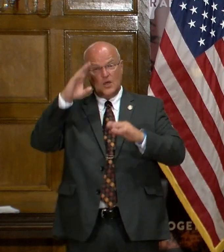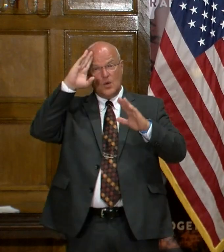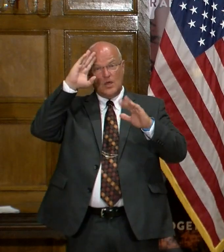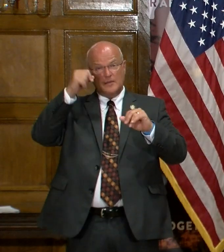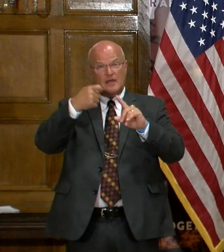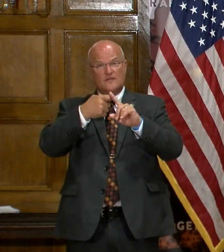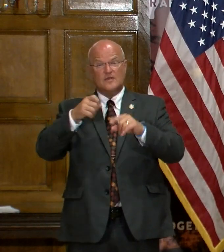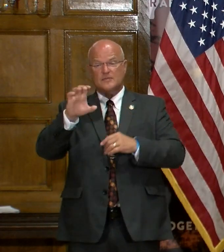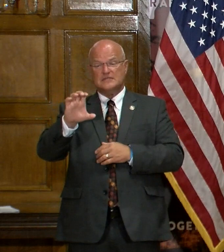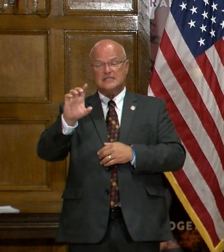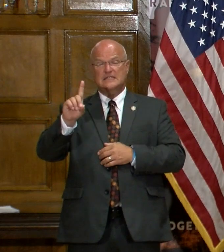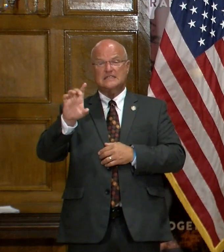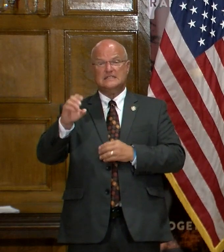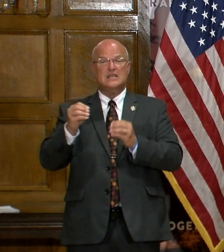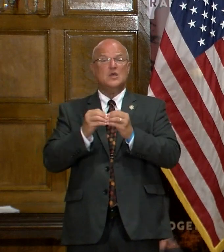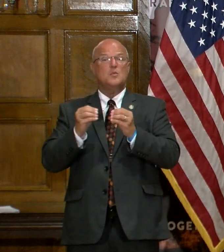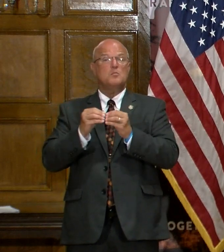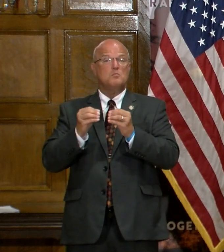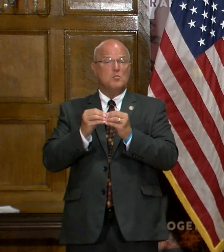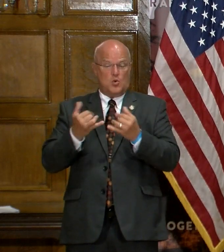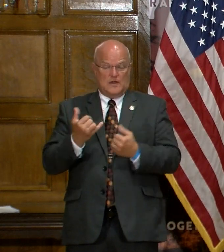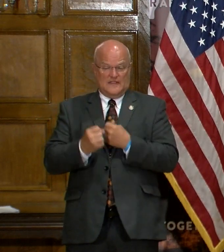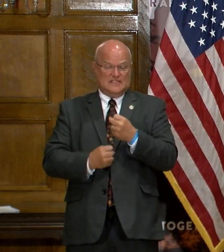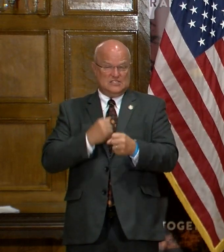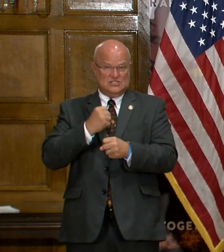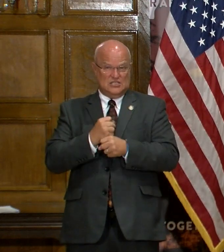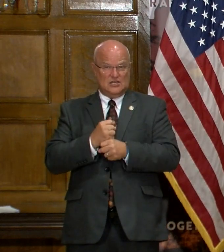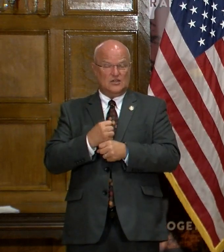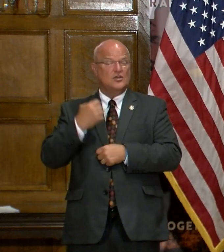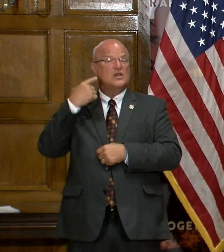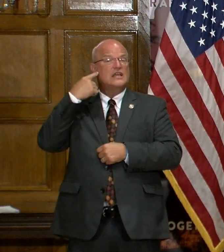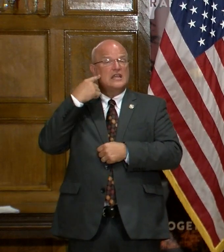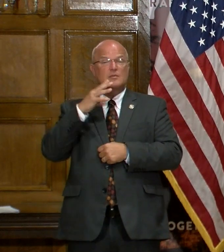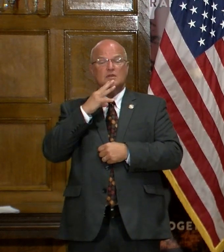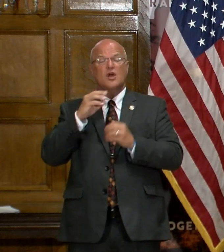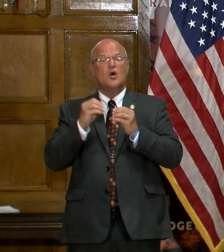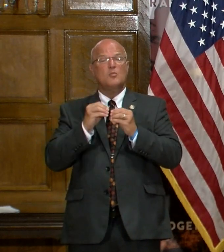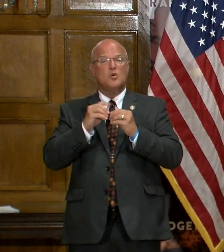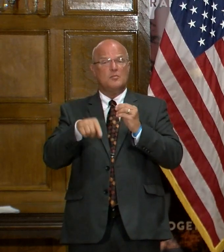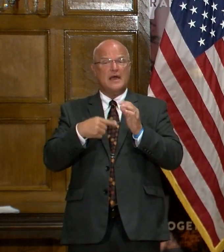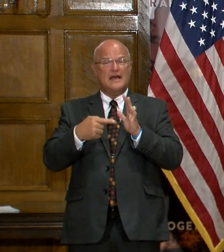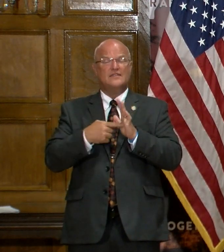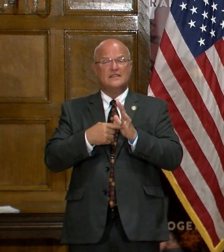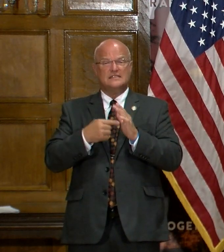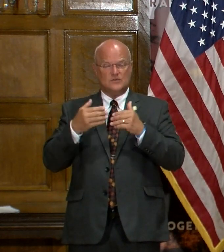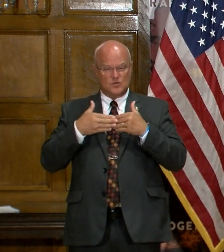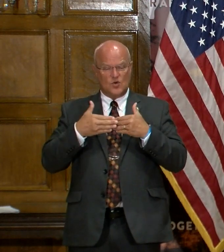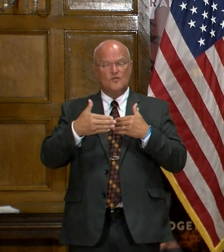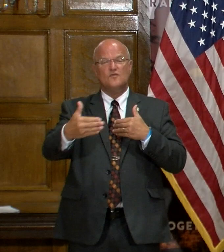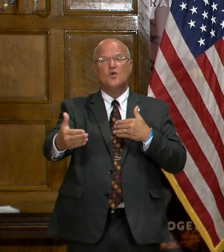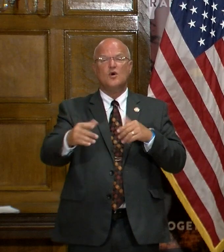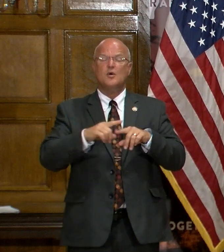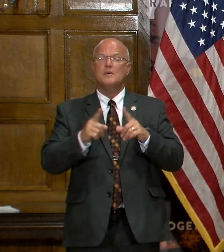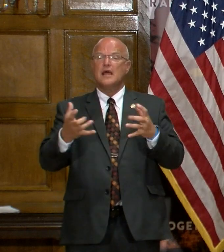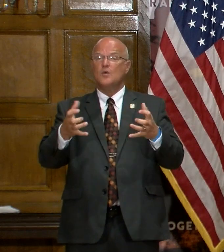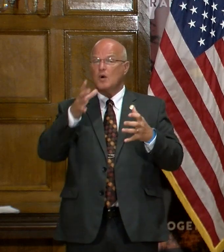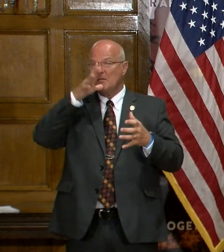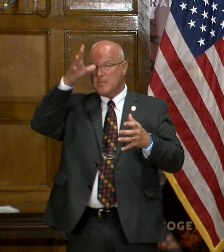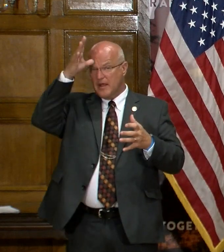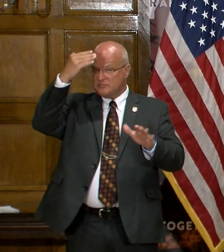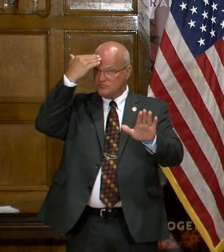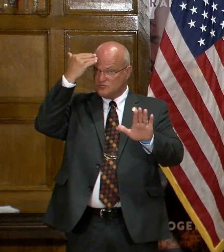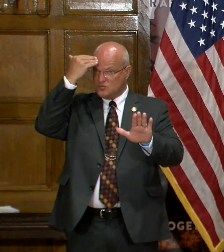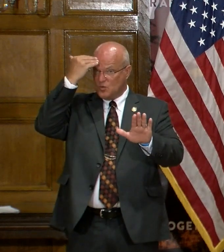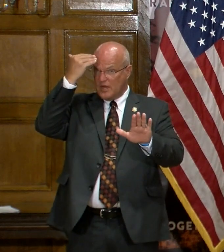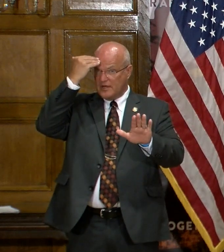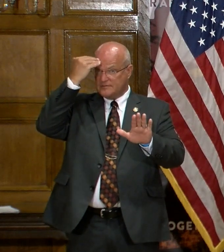from the CDC to see more cases of this year. You'll hear me talking more about this as we go forward, but I want parents to be